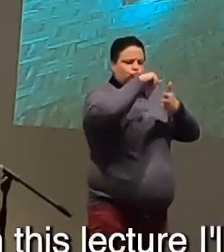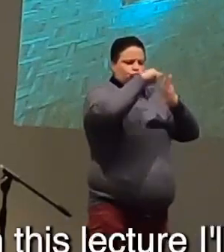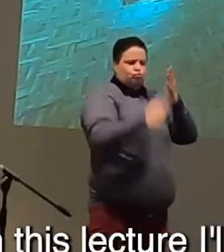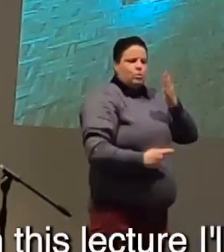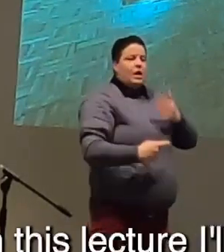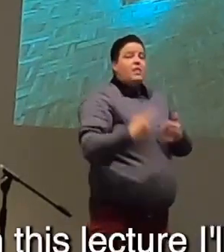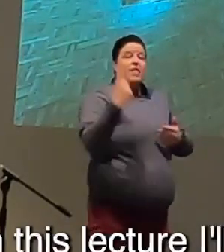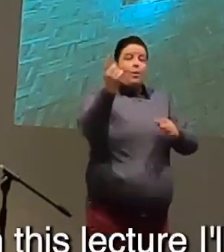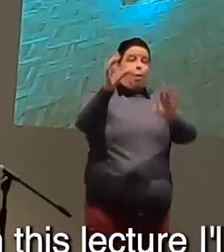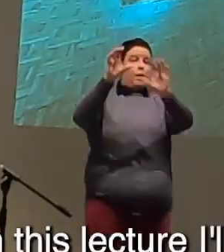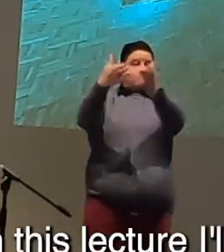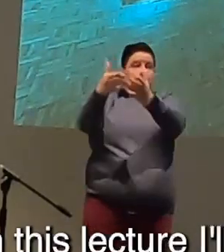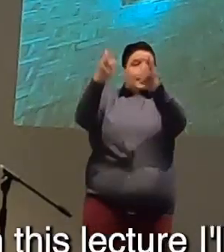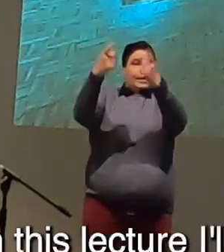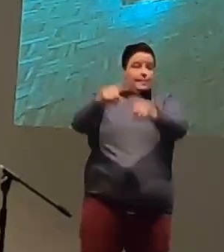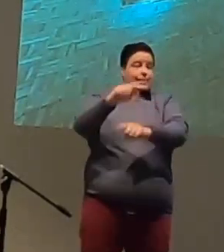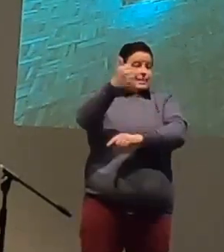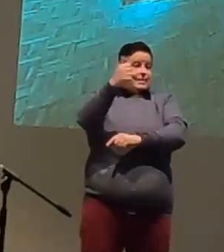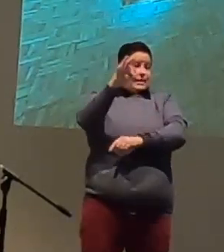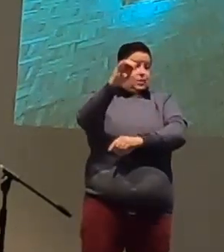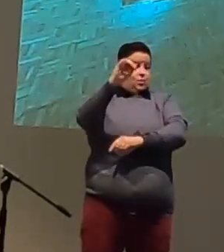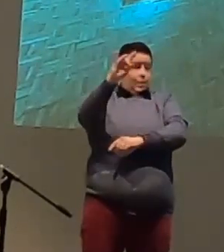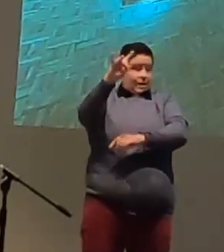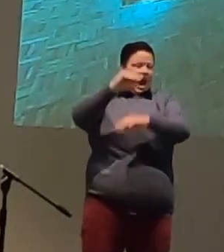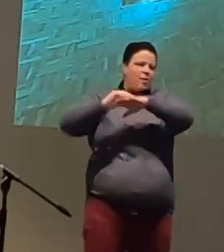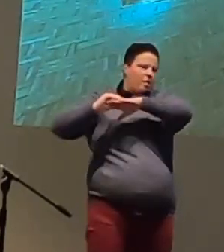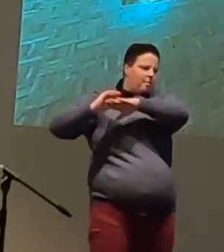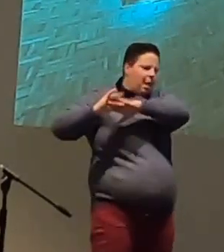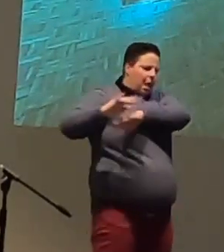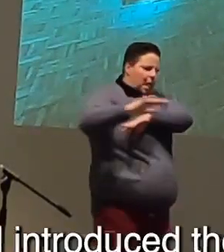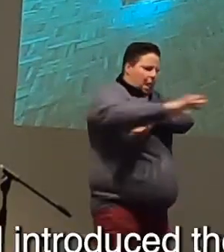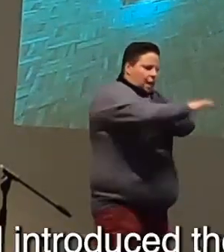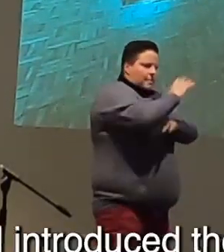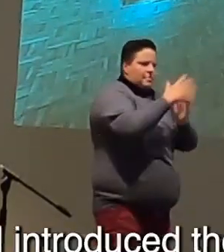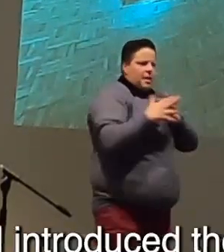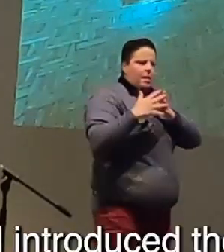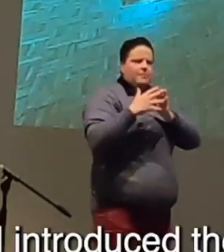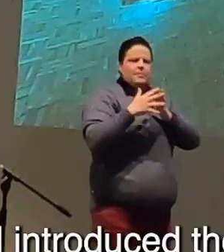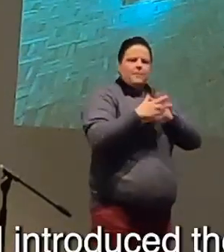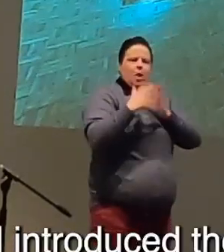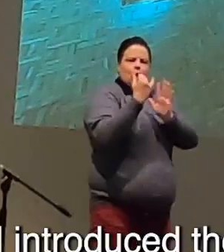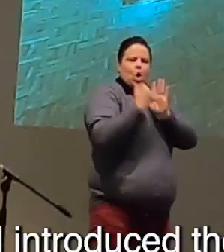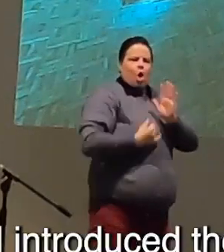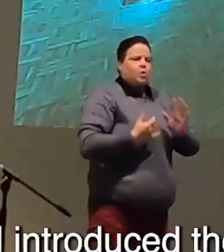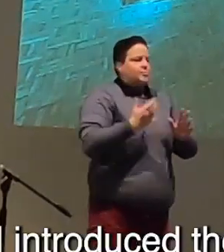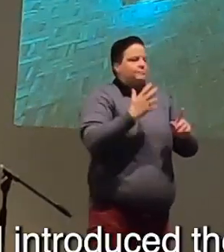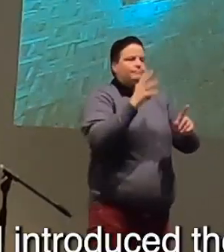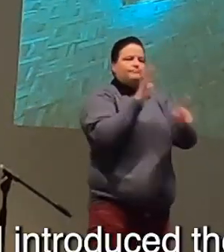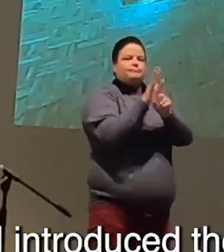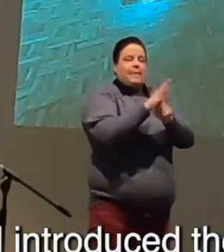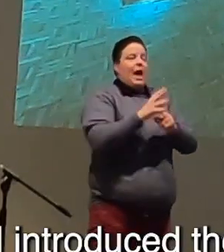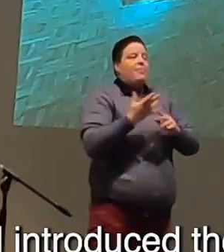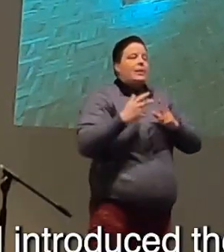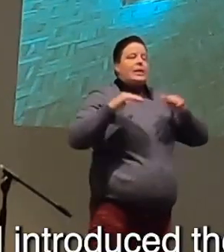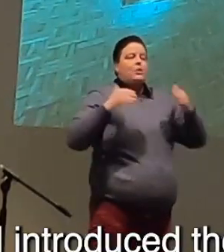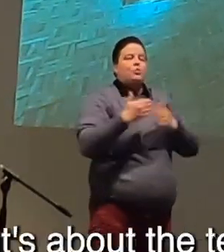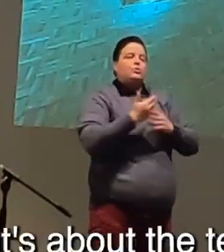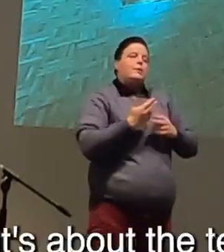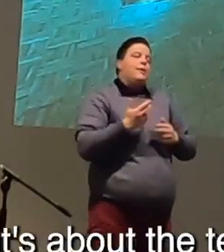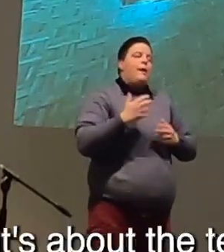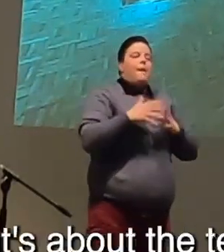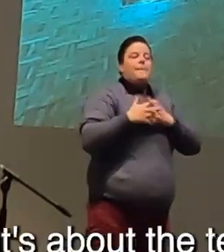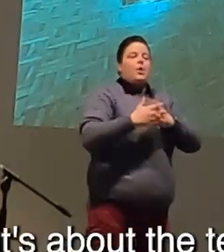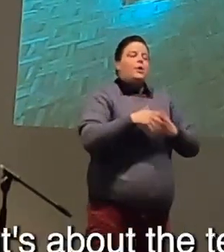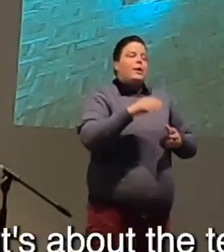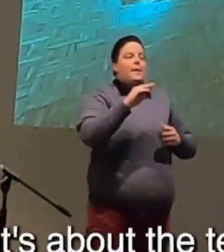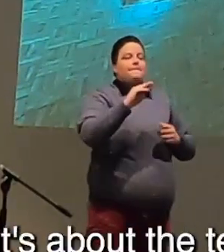one exhibition in 1908 affected the American art scene and introduced the world to European modernism later on. It's